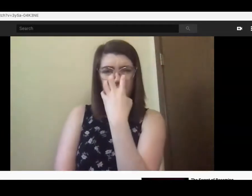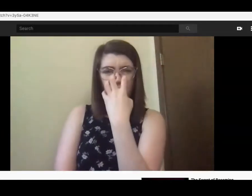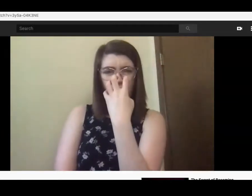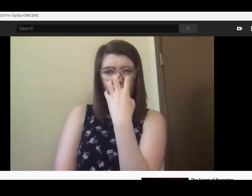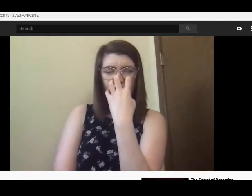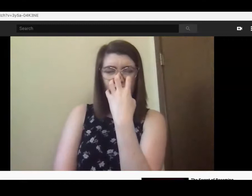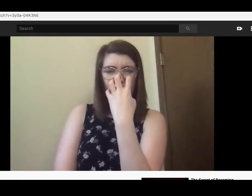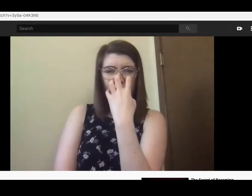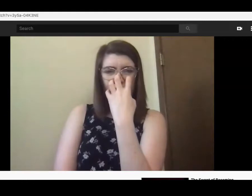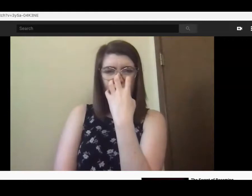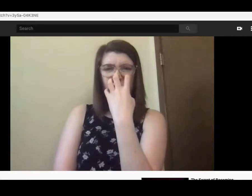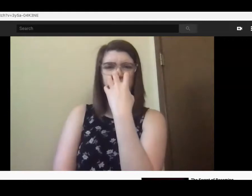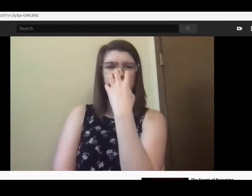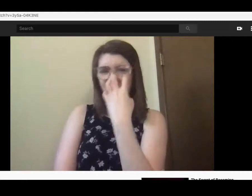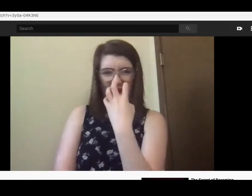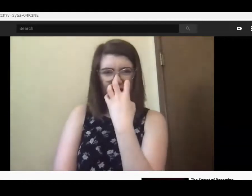it over our mouth, and we go mad.